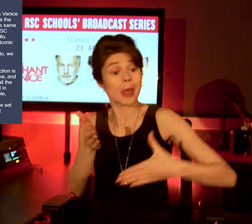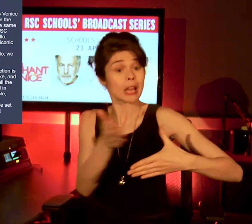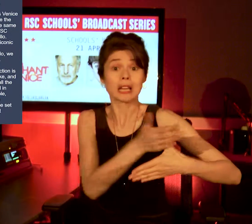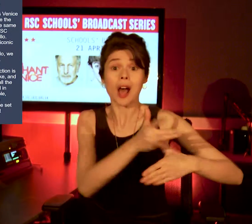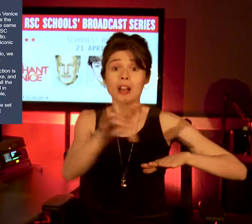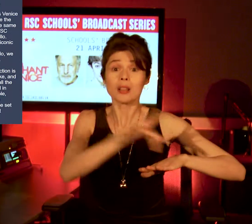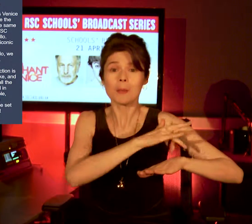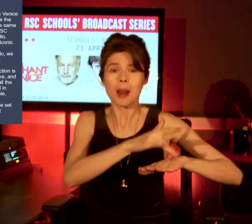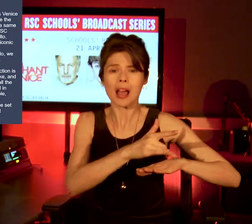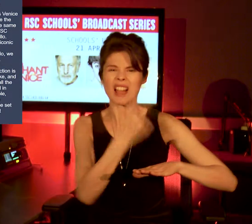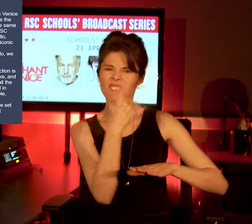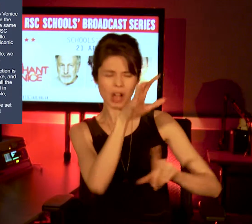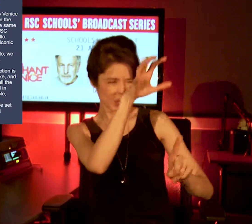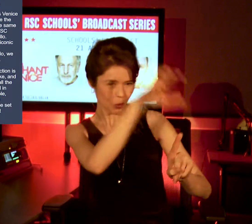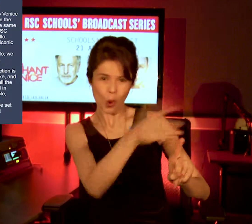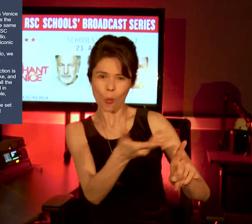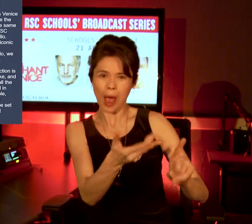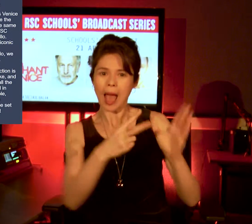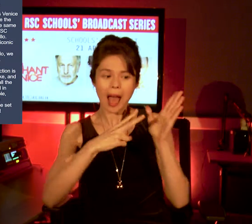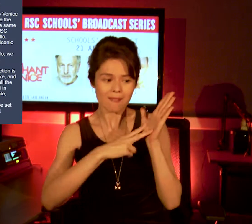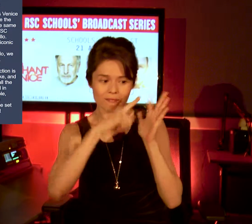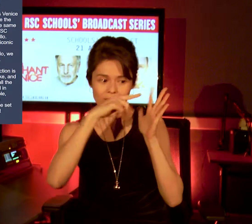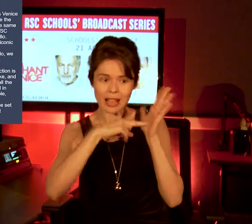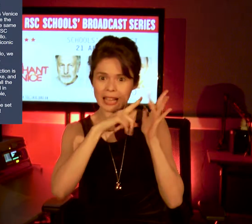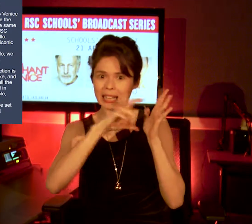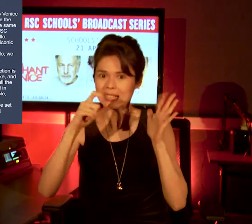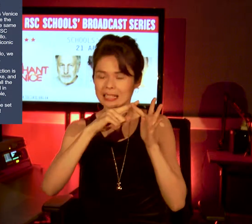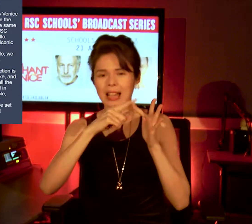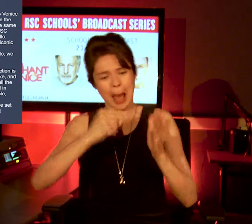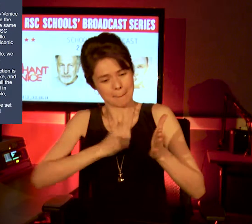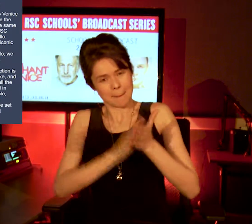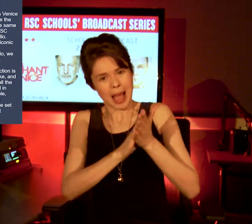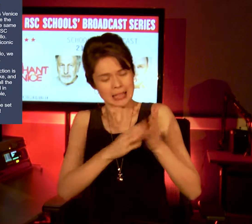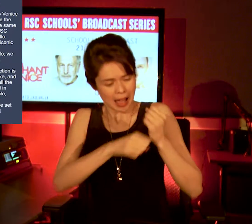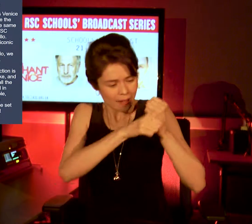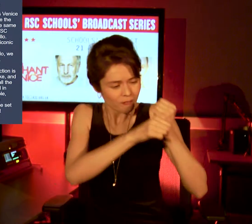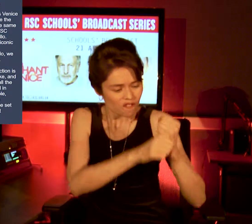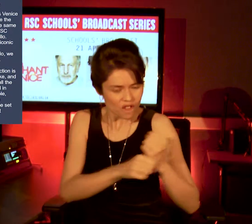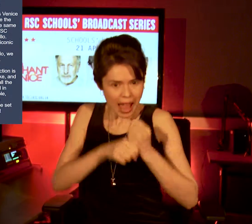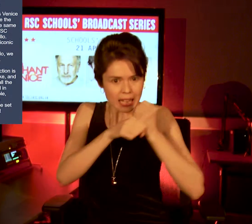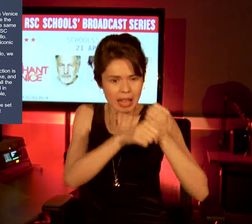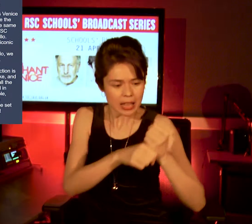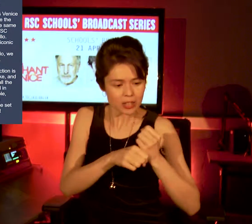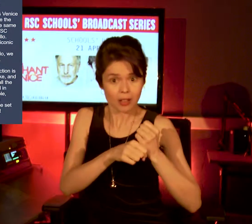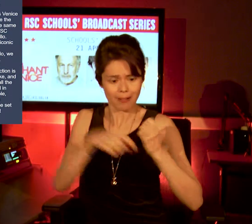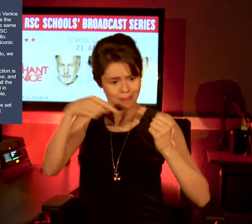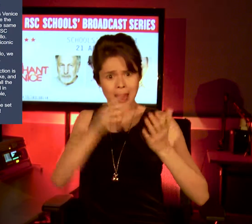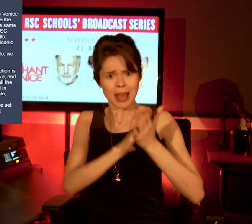set. The first location we see is Venice. This is the sign I use